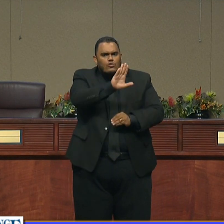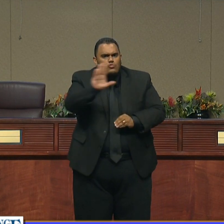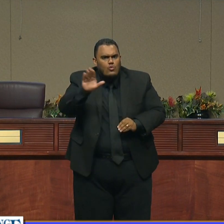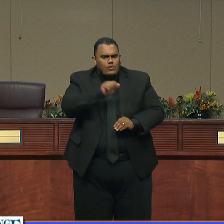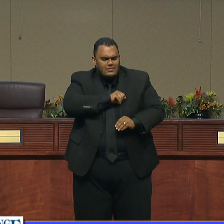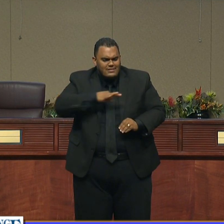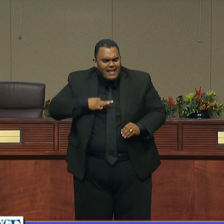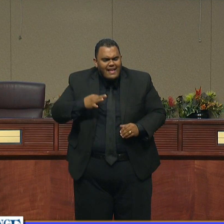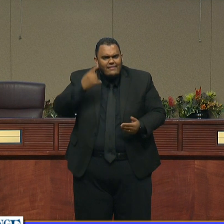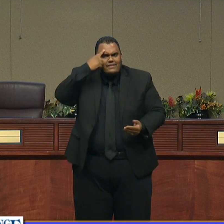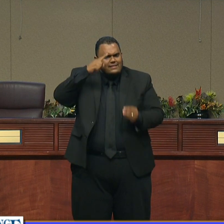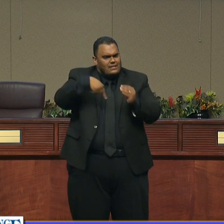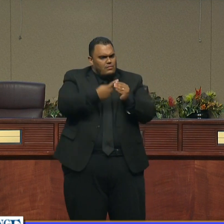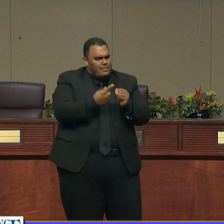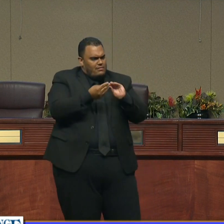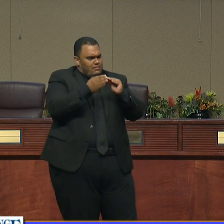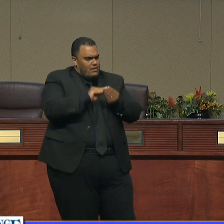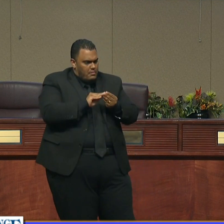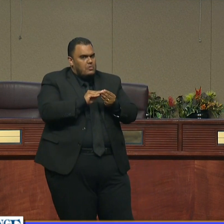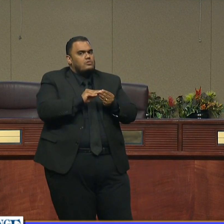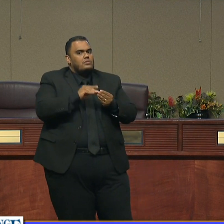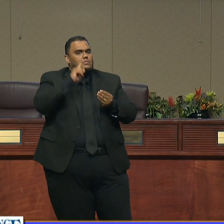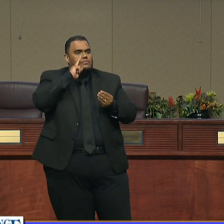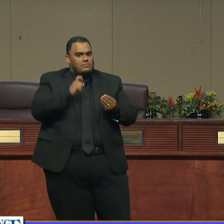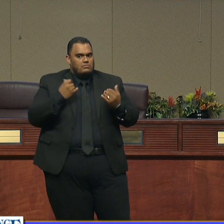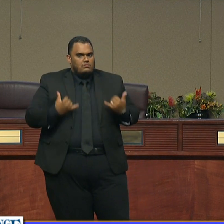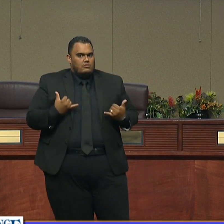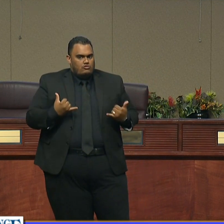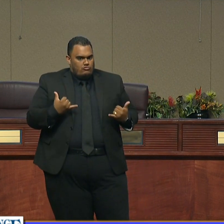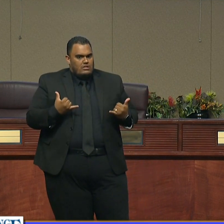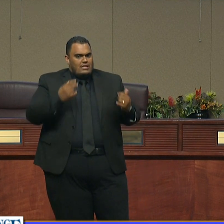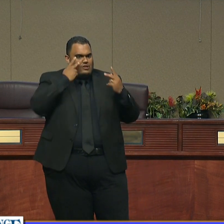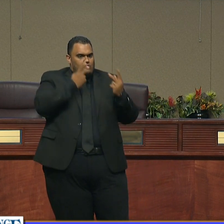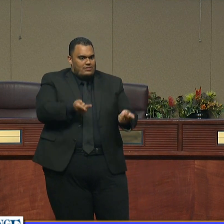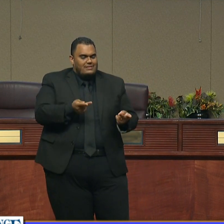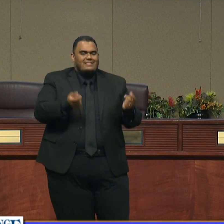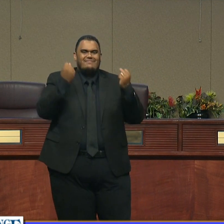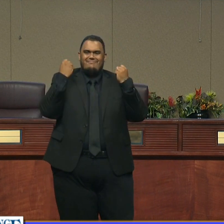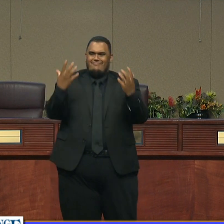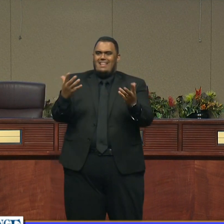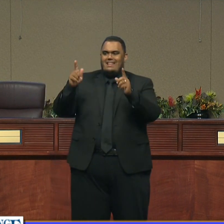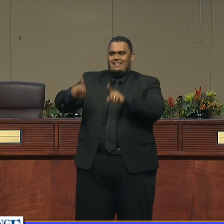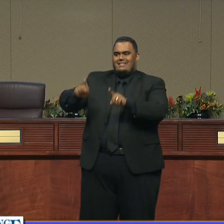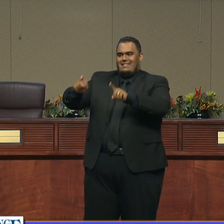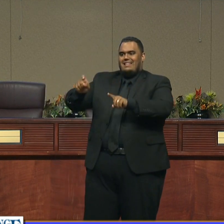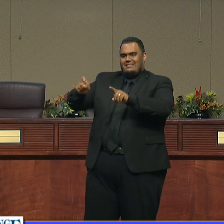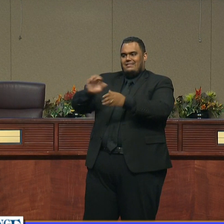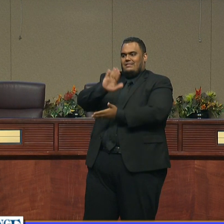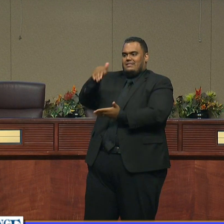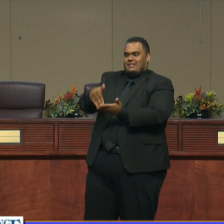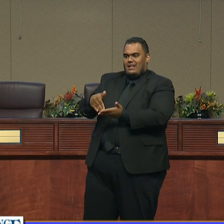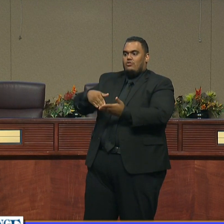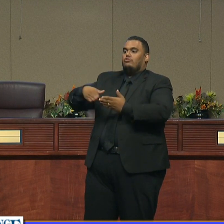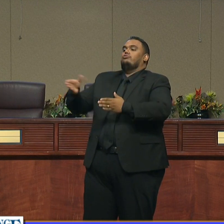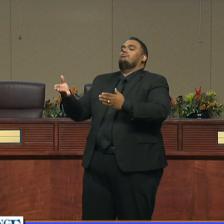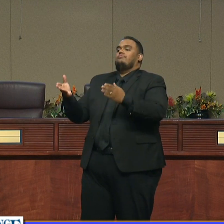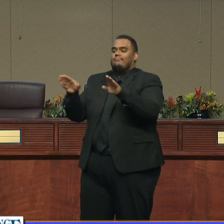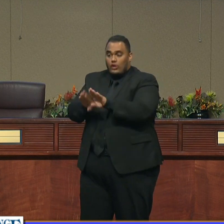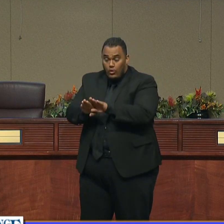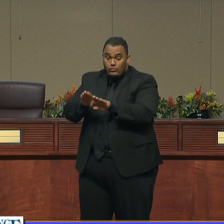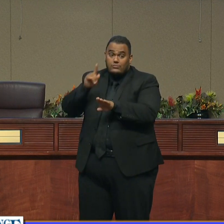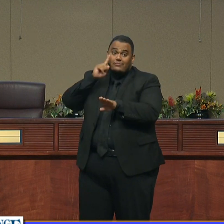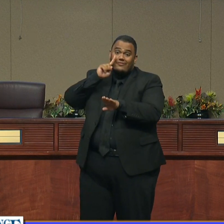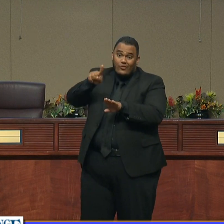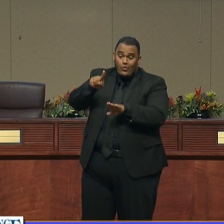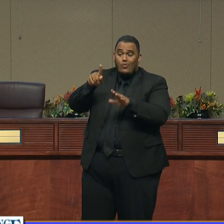these numbers, because they are thinking about the fact that so many testing sites were down, but with the decrease in some of the